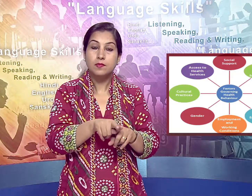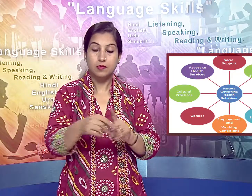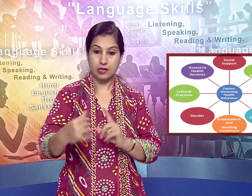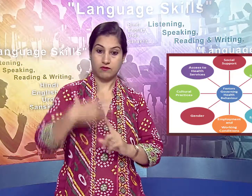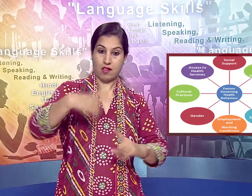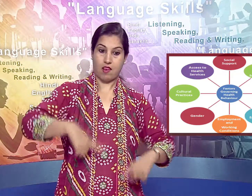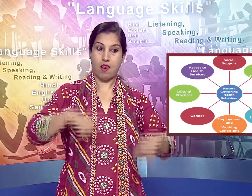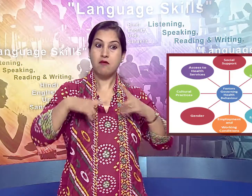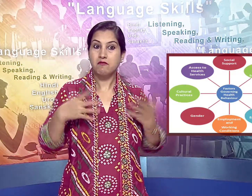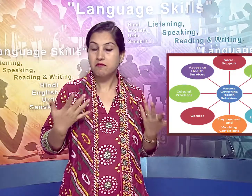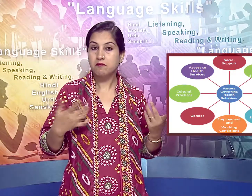influences our life.